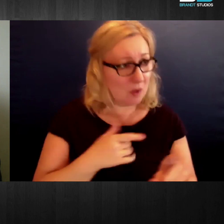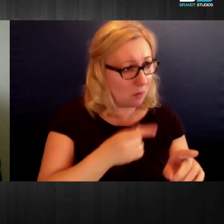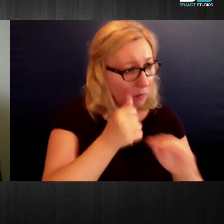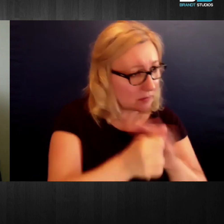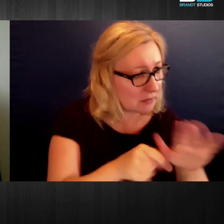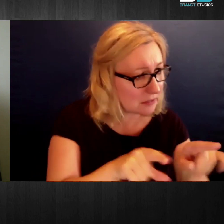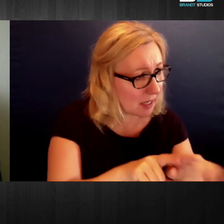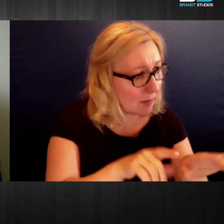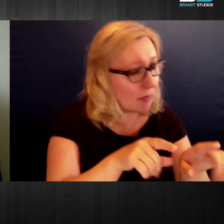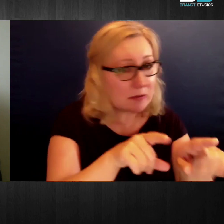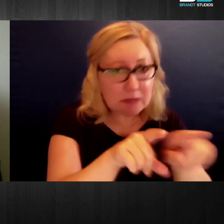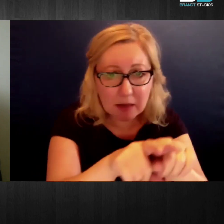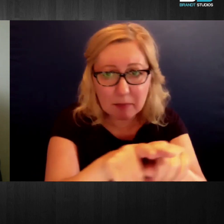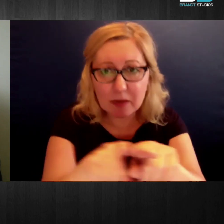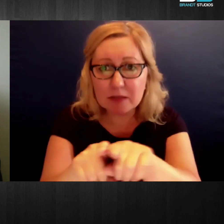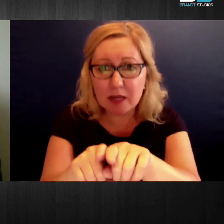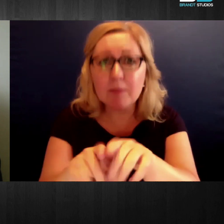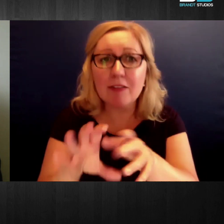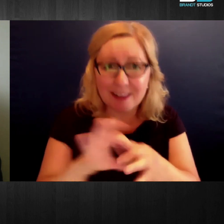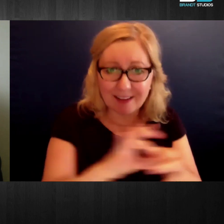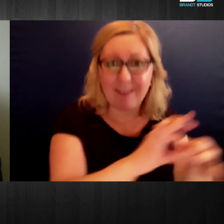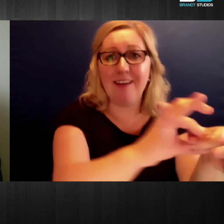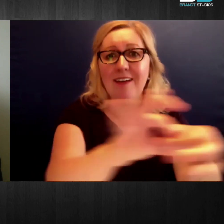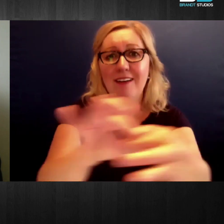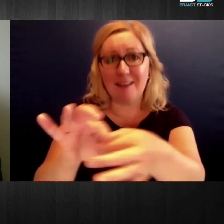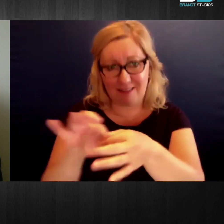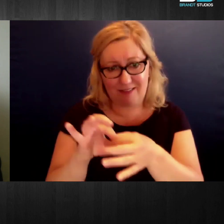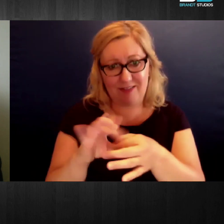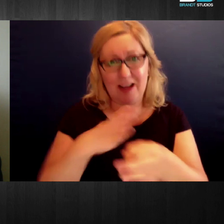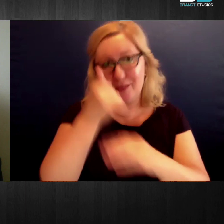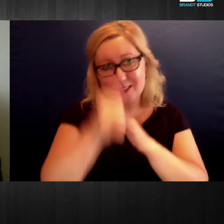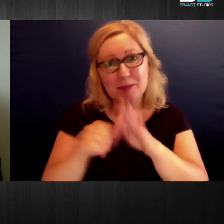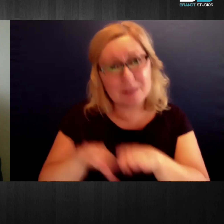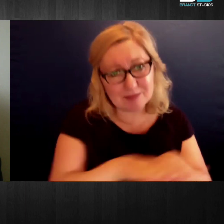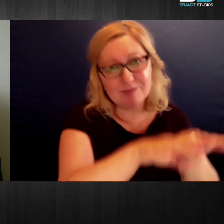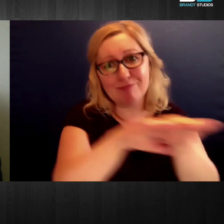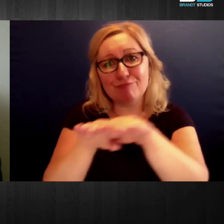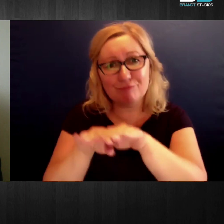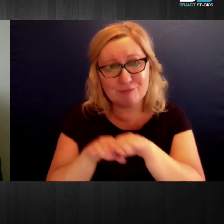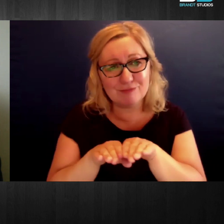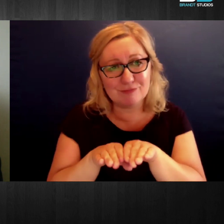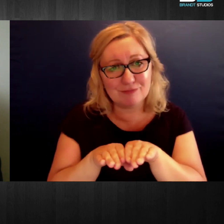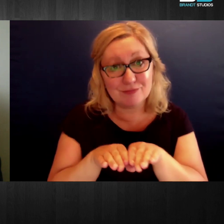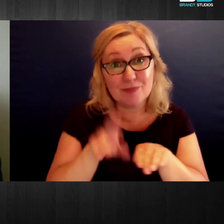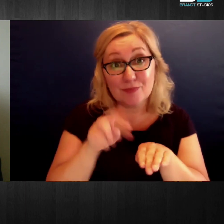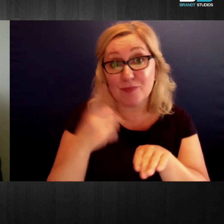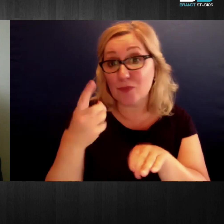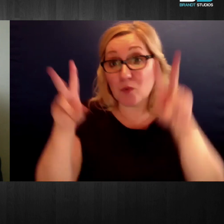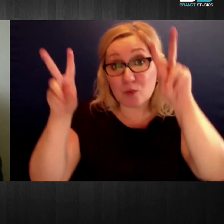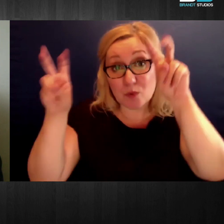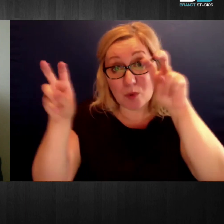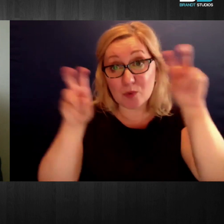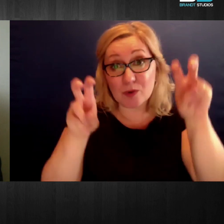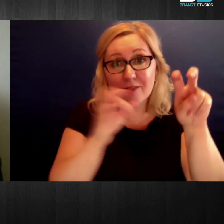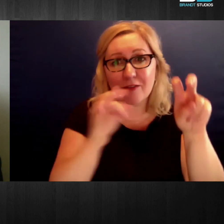a question and a quote that our friend and renowned artist, Roger Waters from Pink Floyd, posed